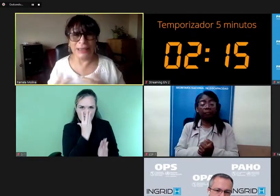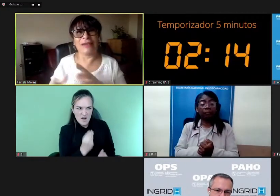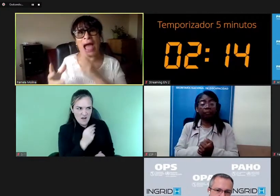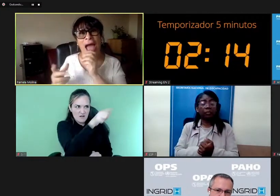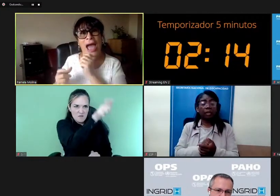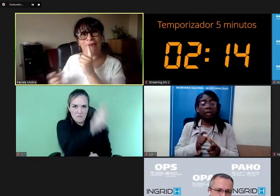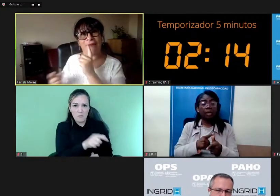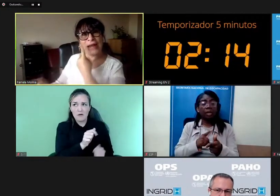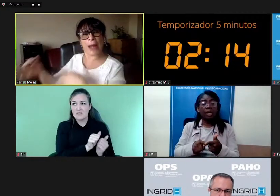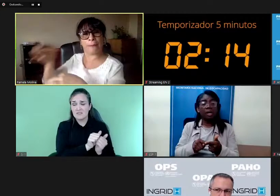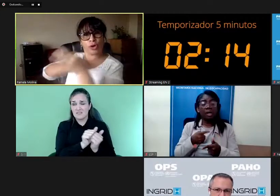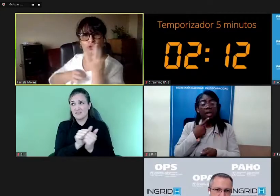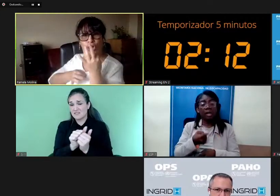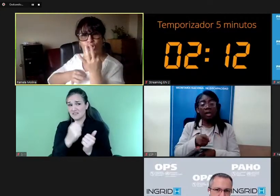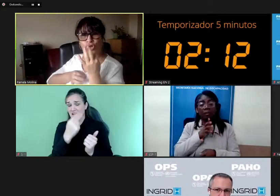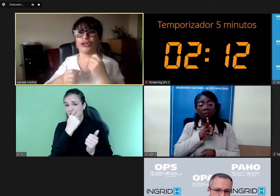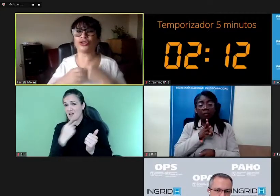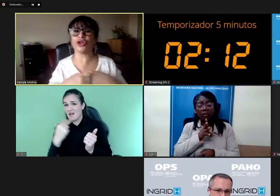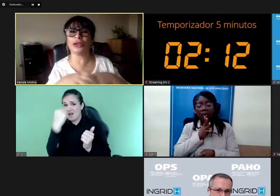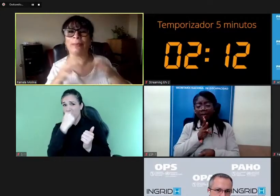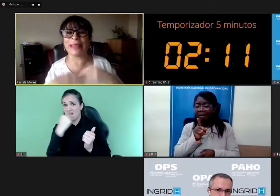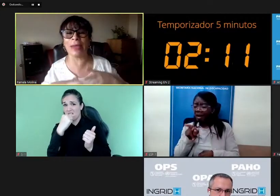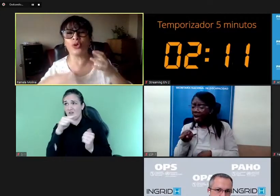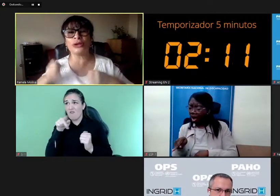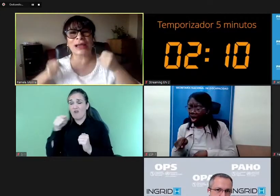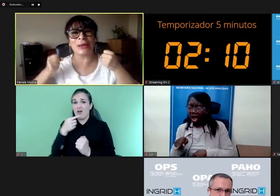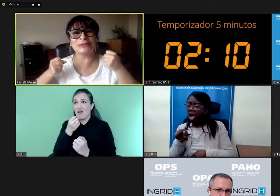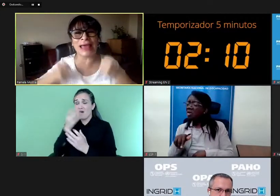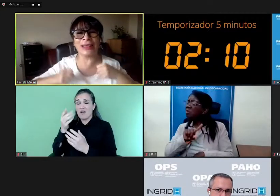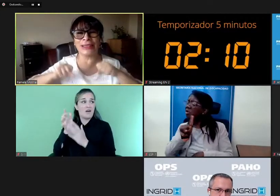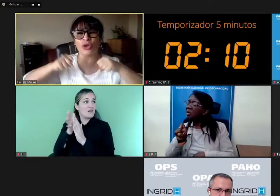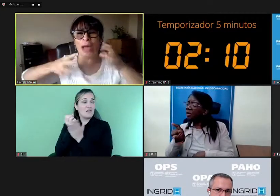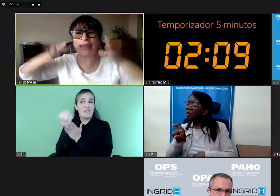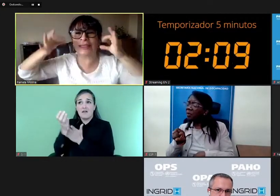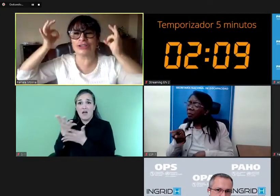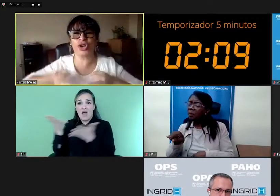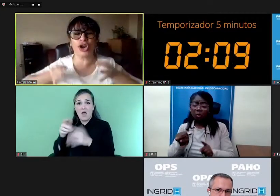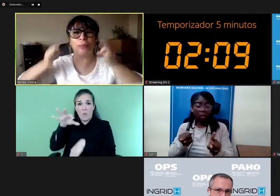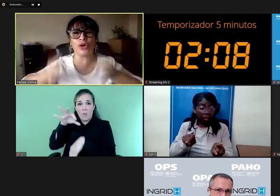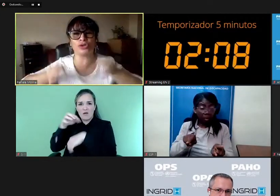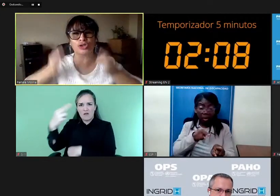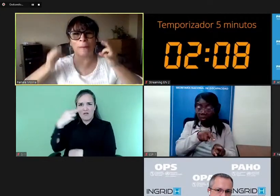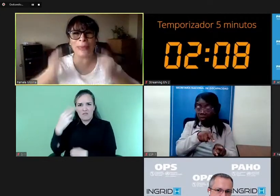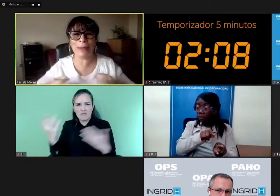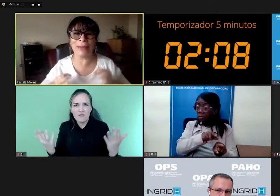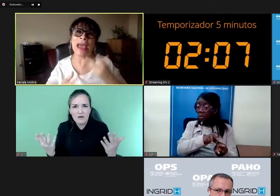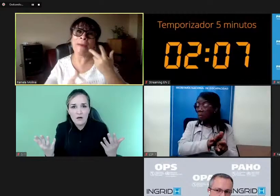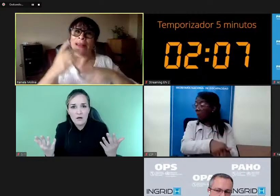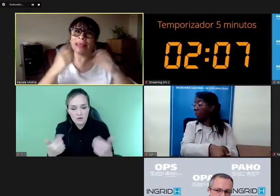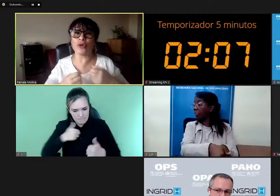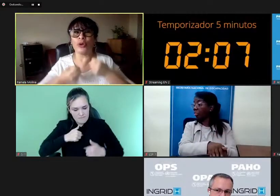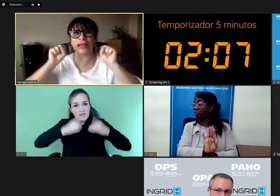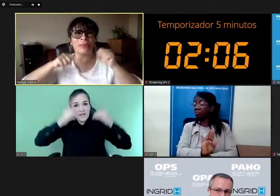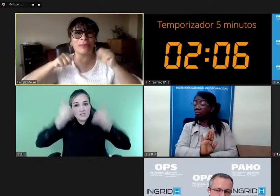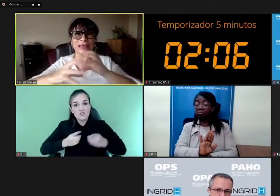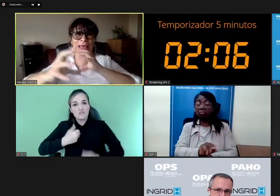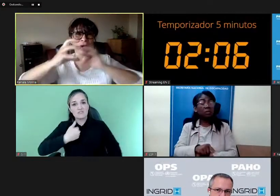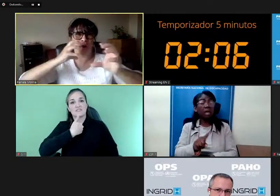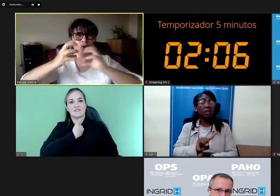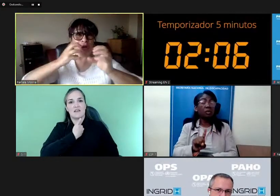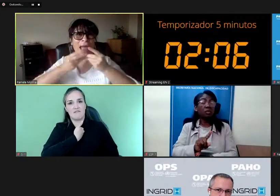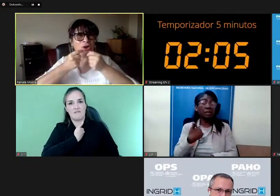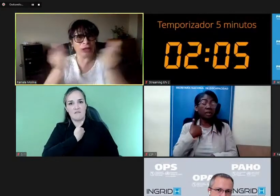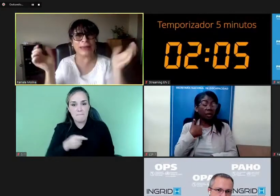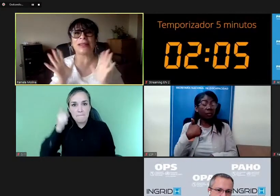offenders or people who will not feel what we feel we are removed from our